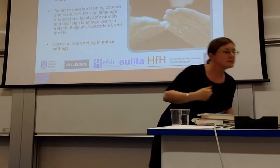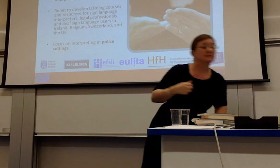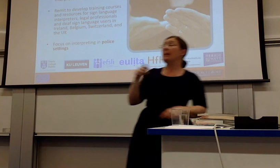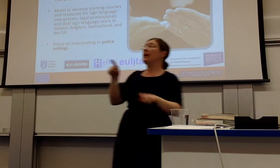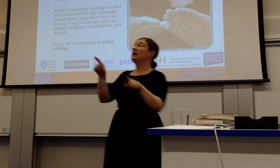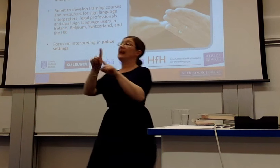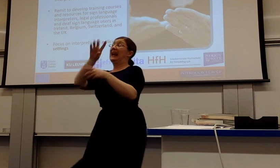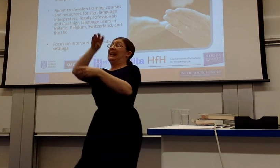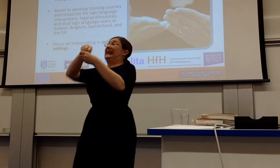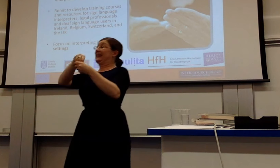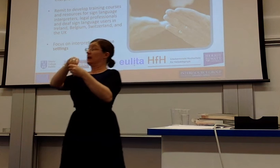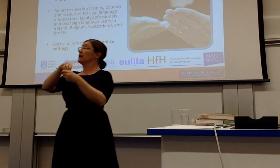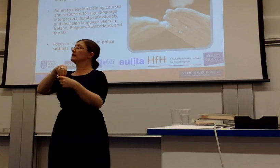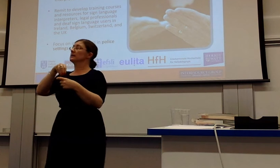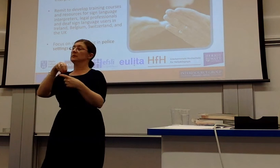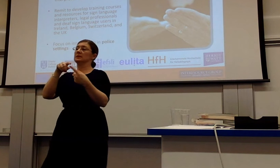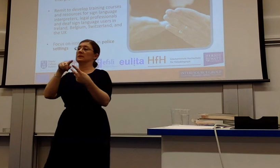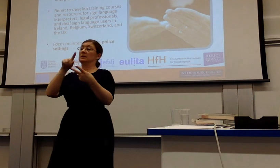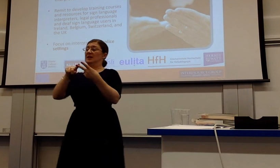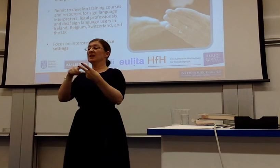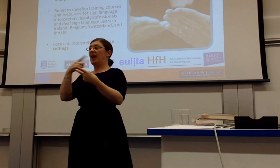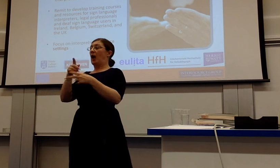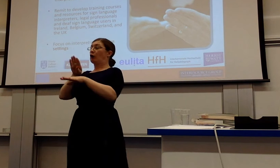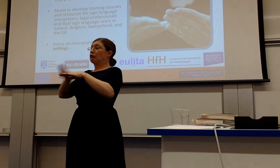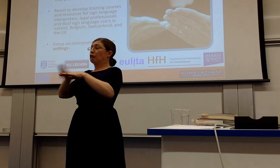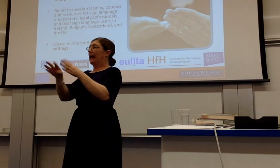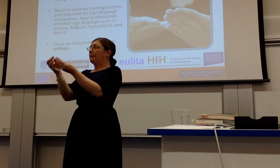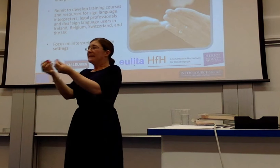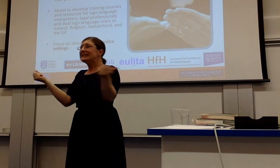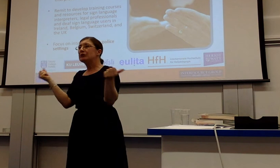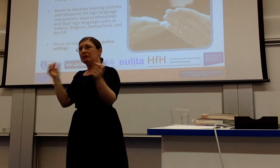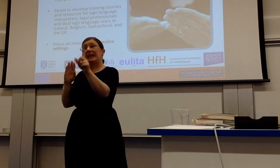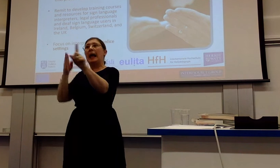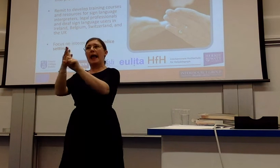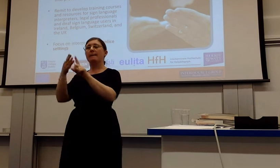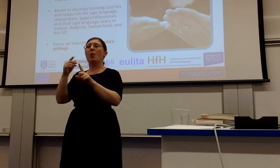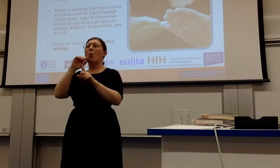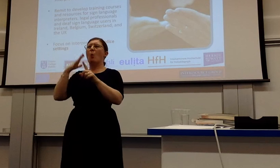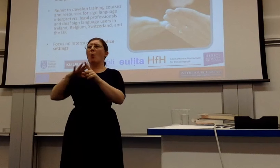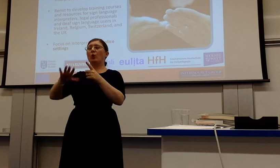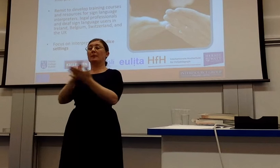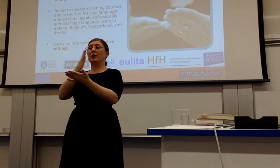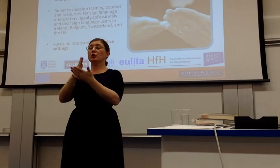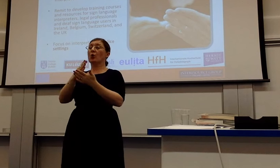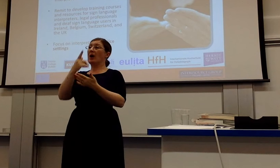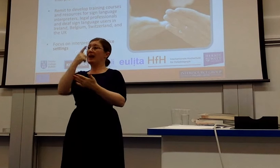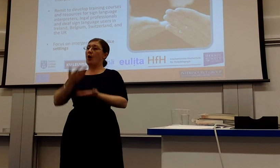I'm just reading this last point here. As you see, the training materials wanted to be